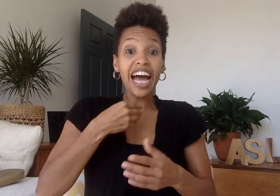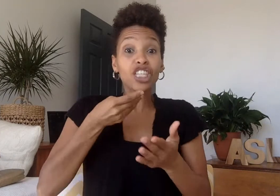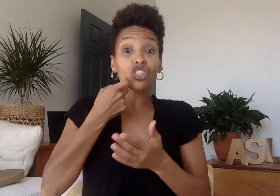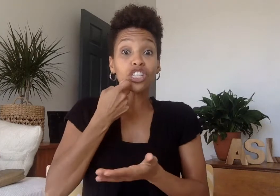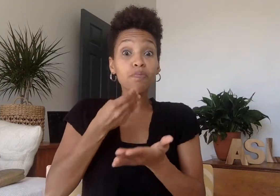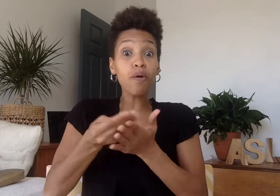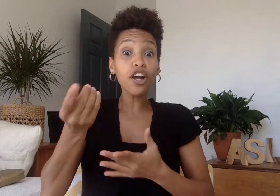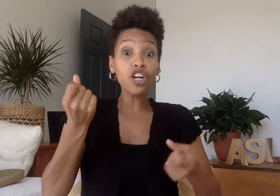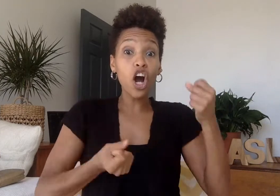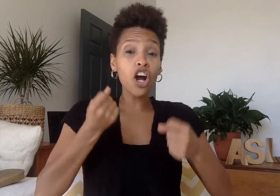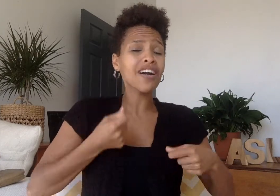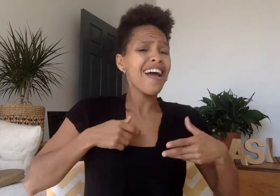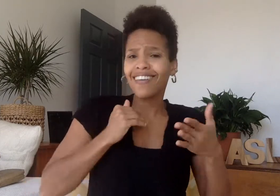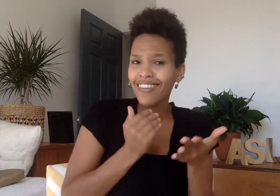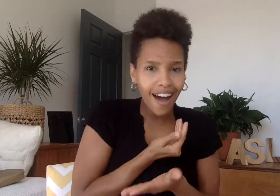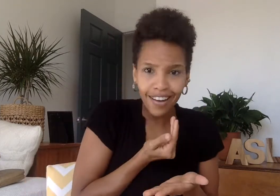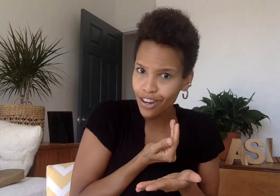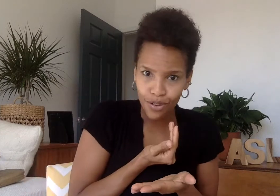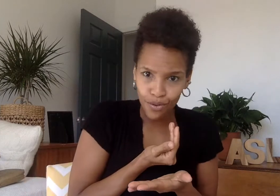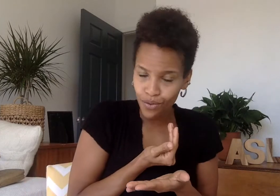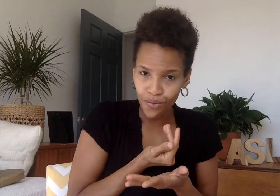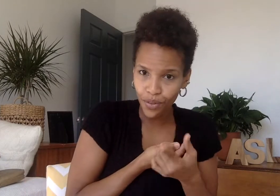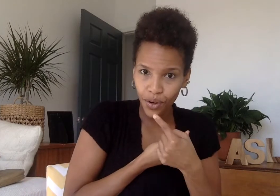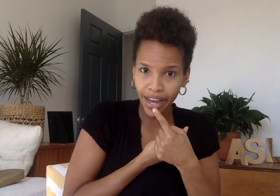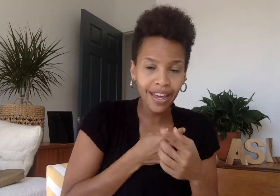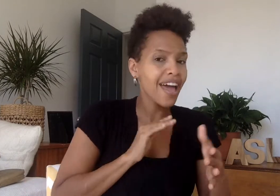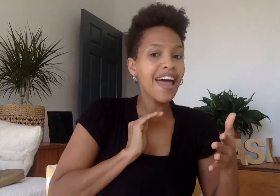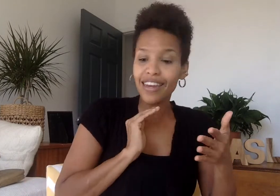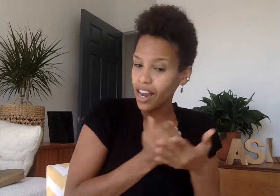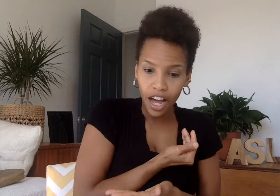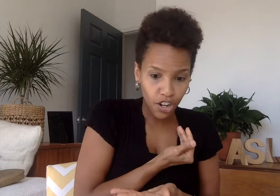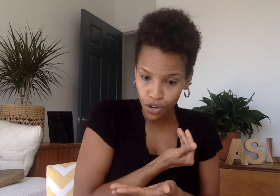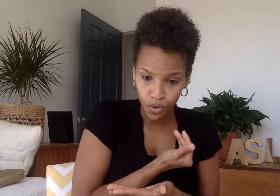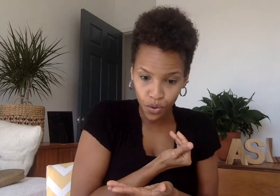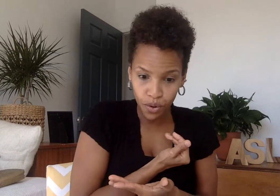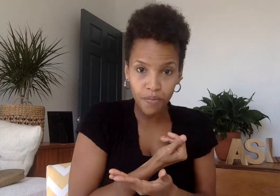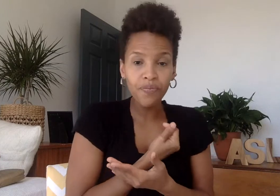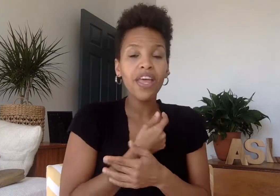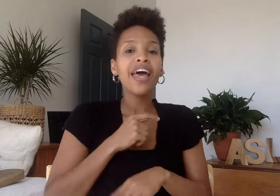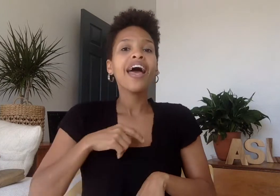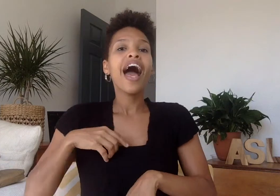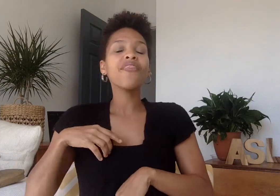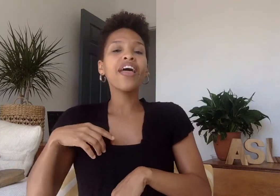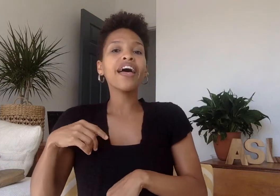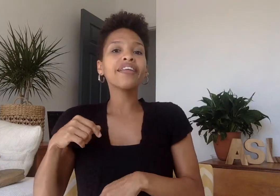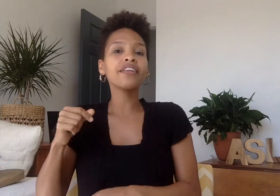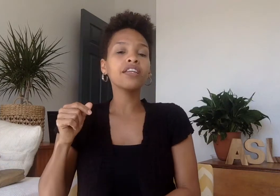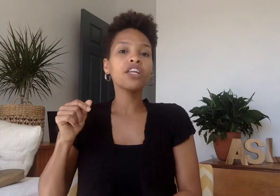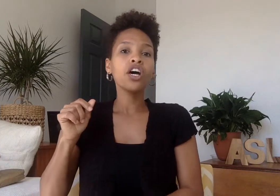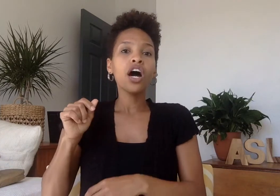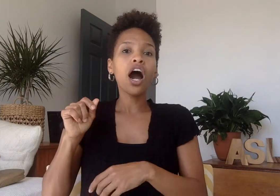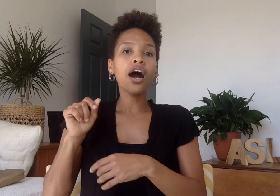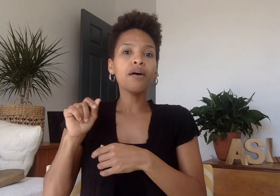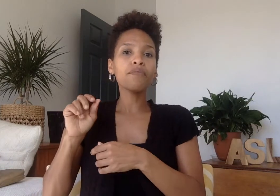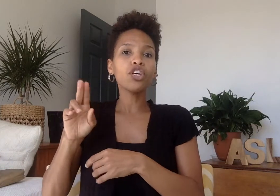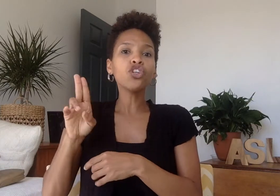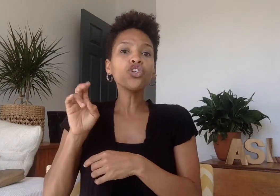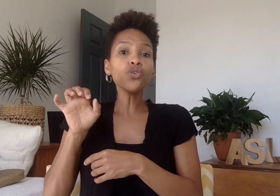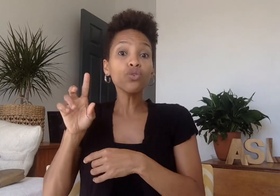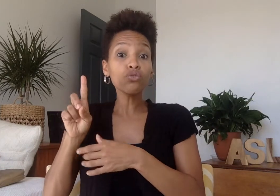I just bought a car, not new, okay? Not new, and then